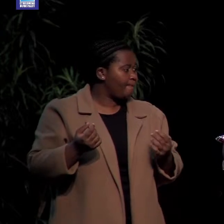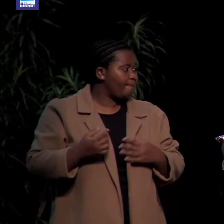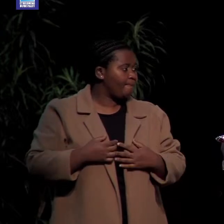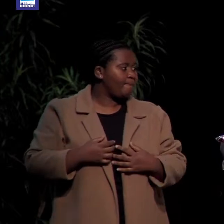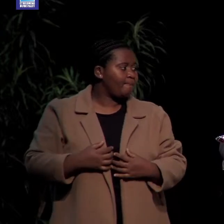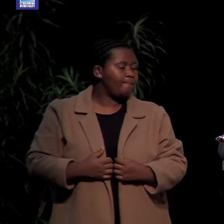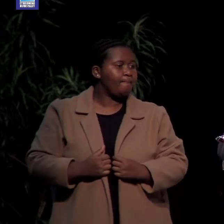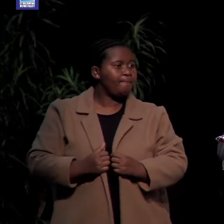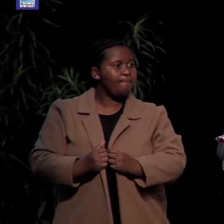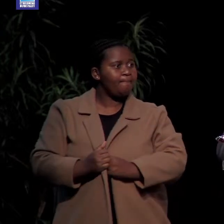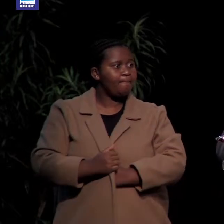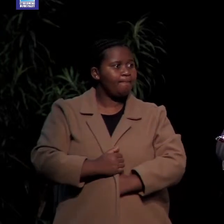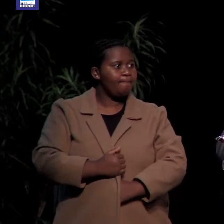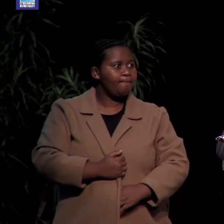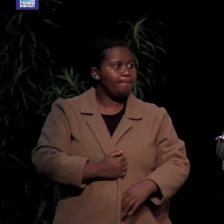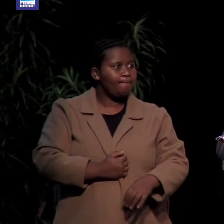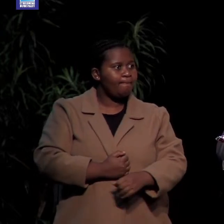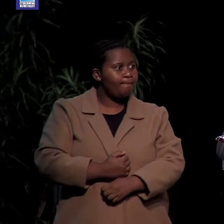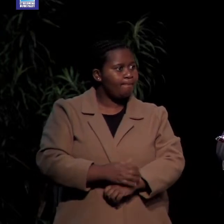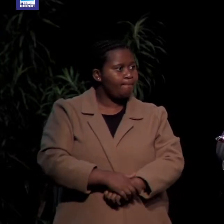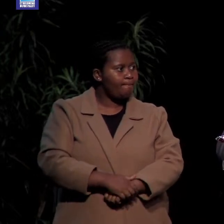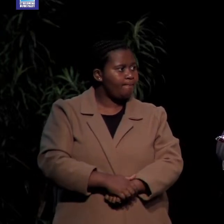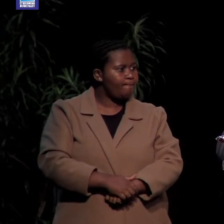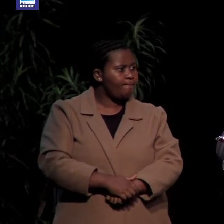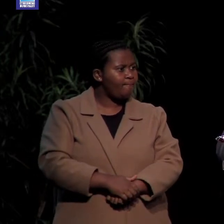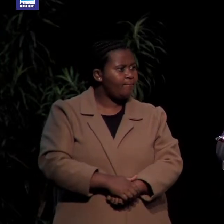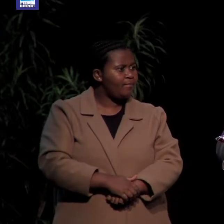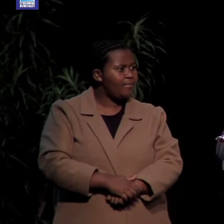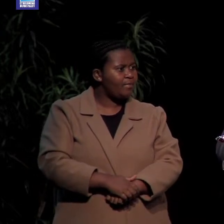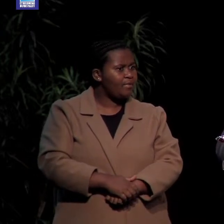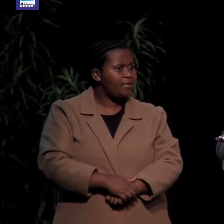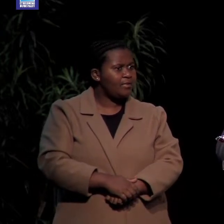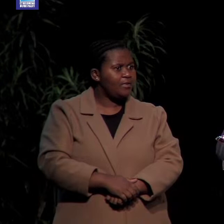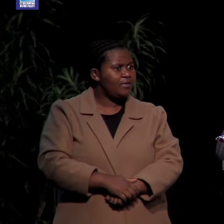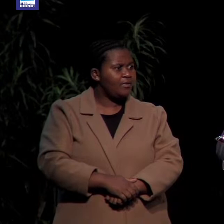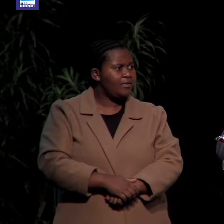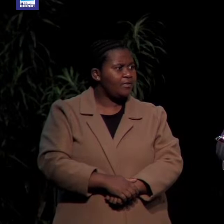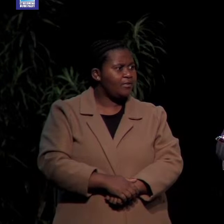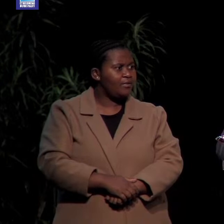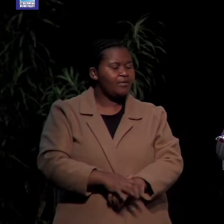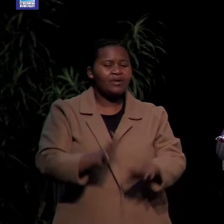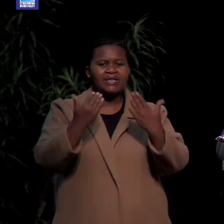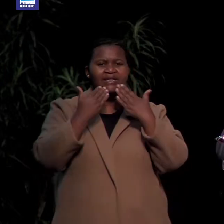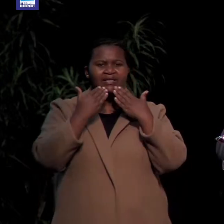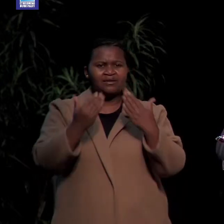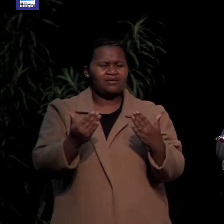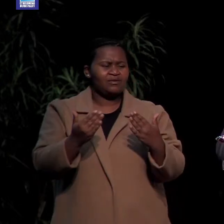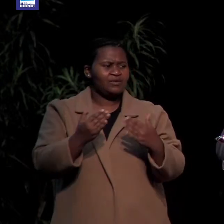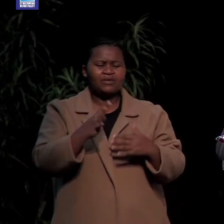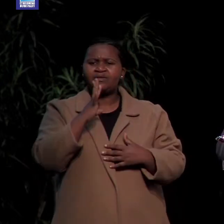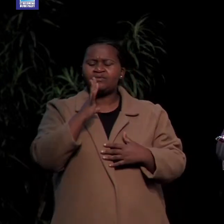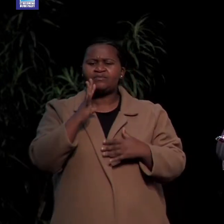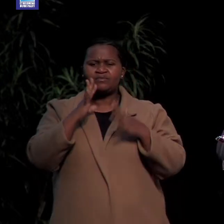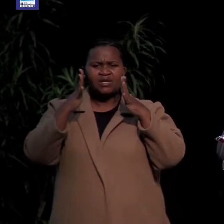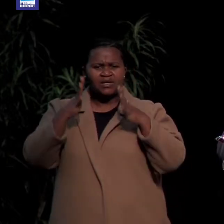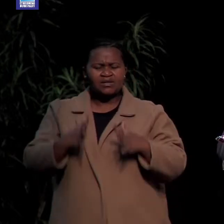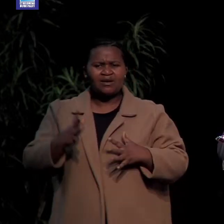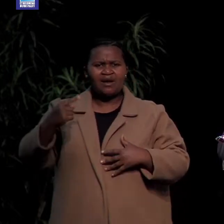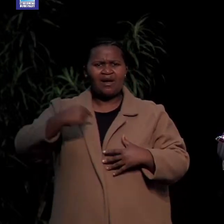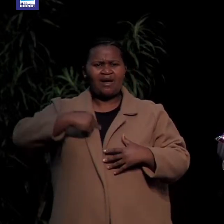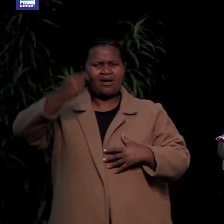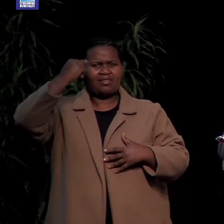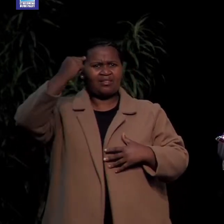Councillor Kavenda, sorry. Yes. No, let me take Kavenda's hand. Thank you, Speaker. We raise a- Speaker, I think you